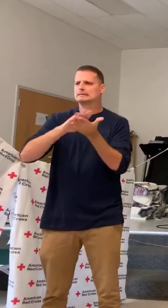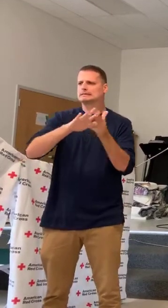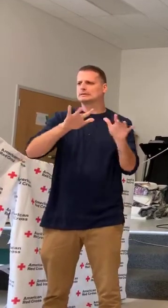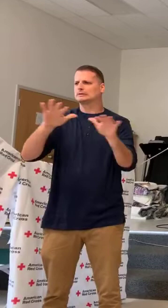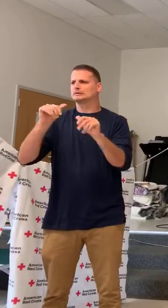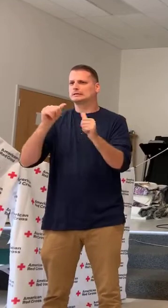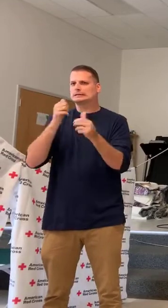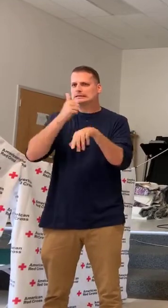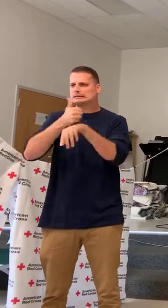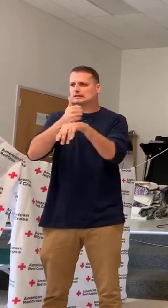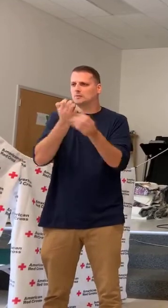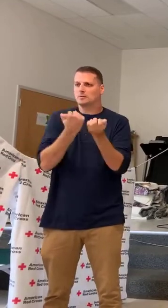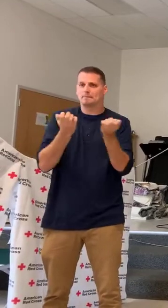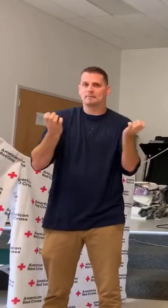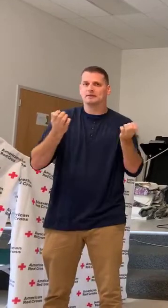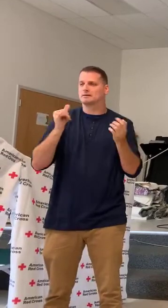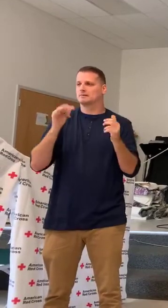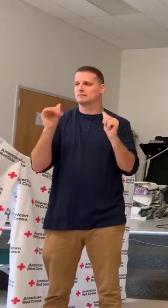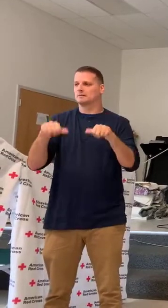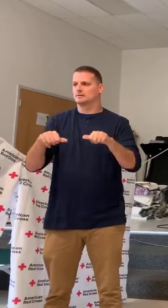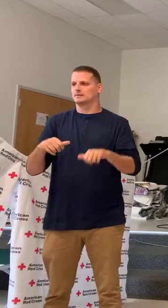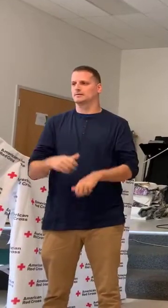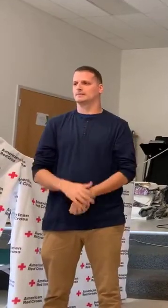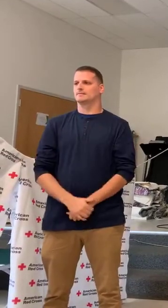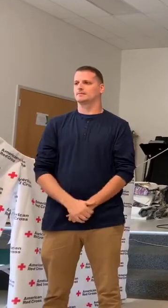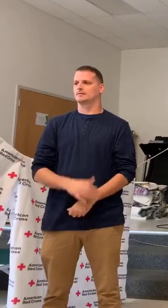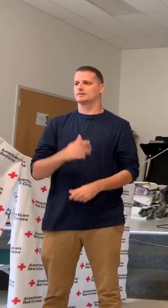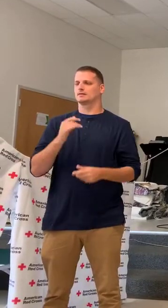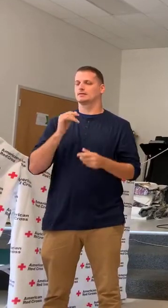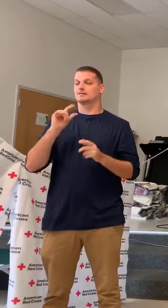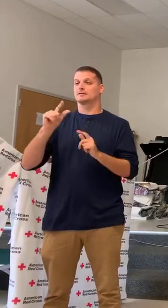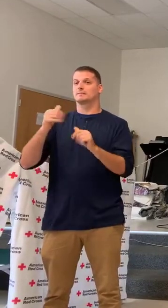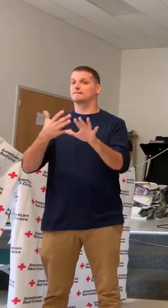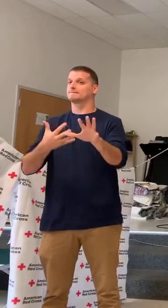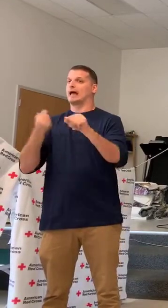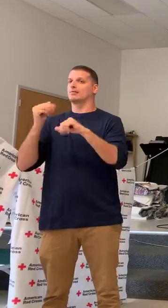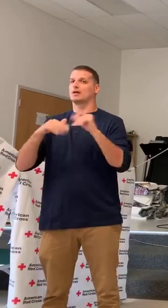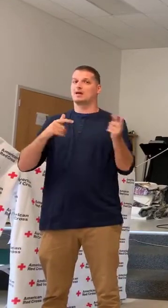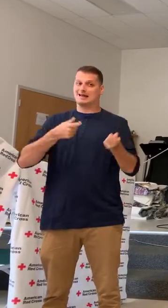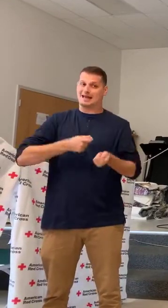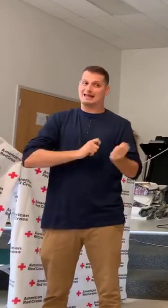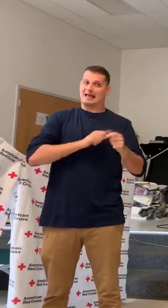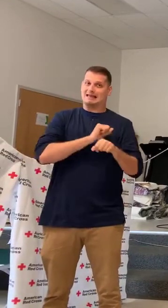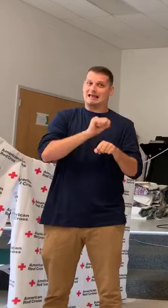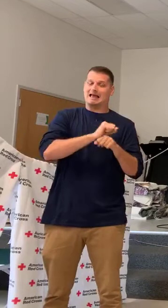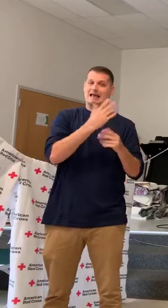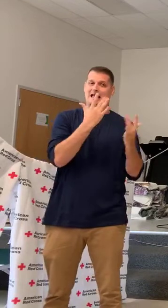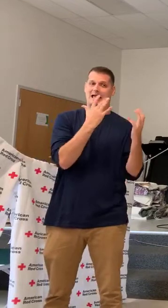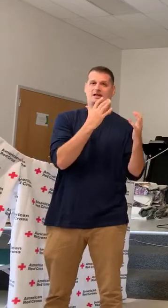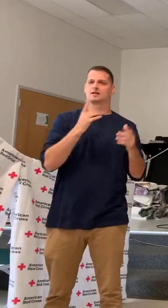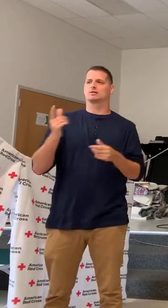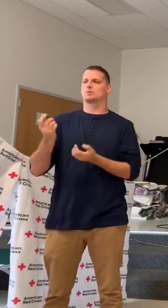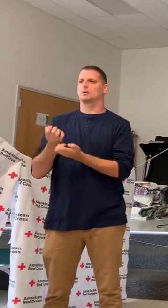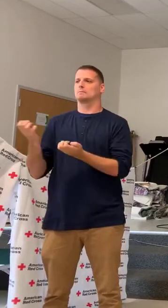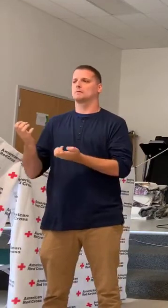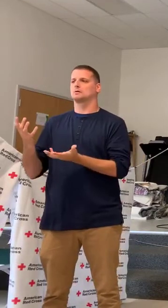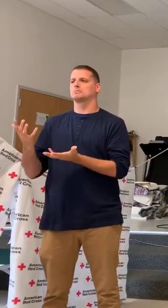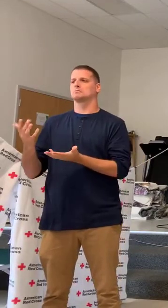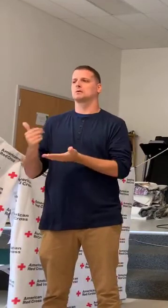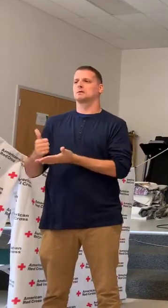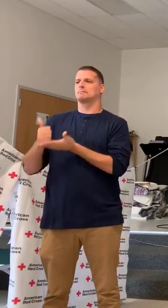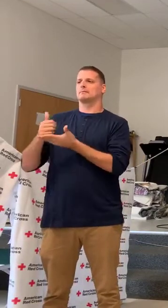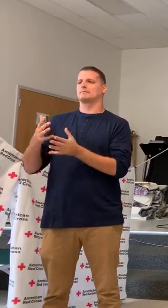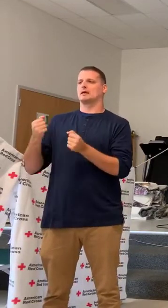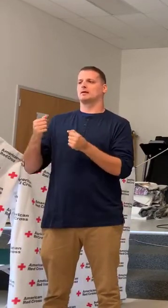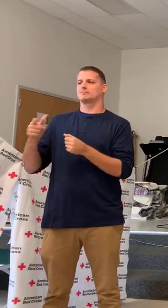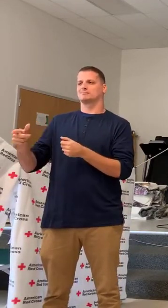they move faster than hand crews. But then there are a lot of areas where we can't put the equipment and we're using hand crews. So we were